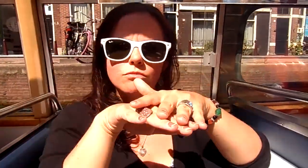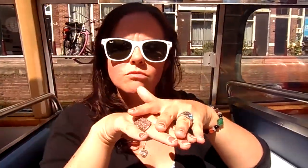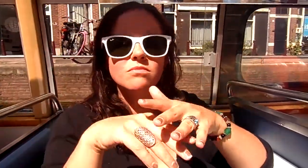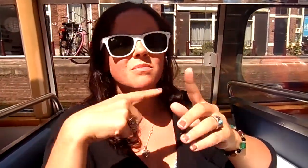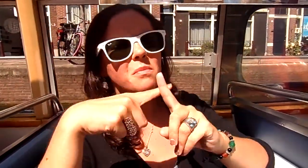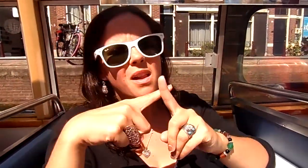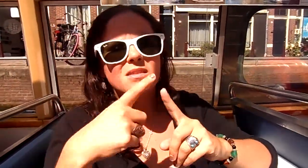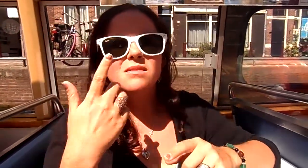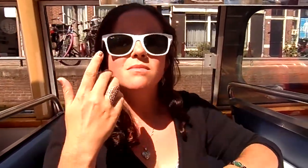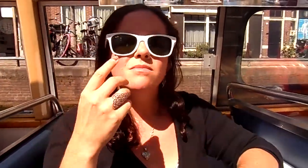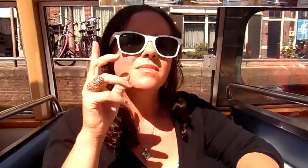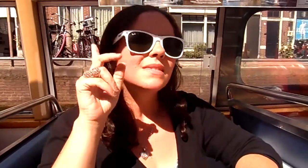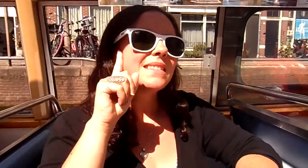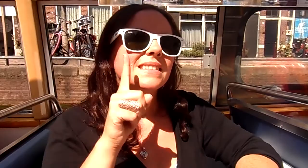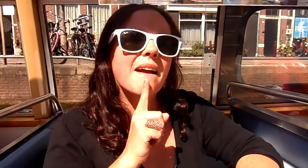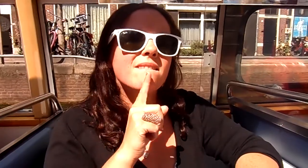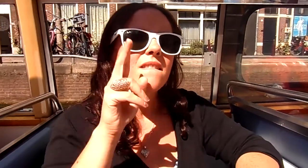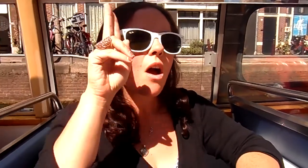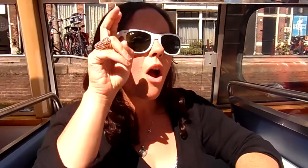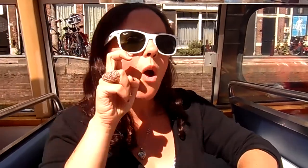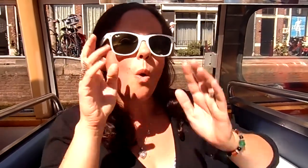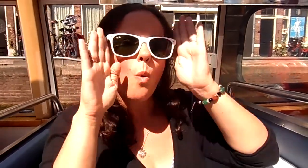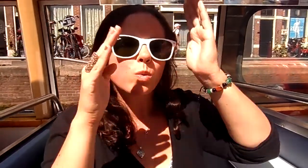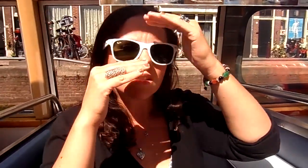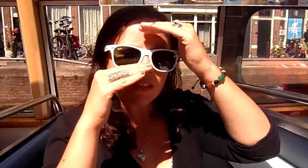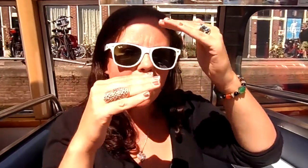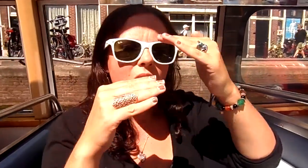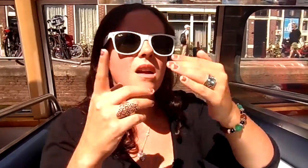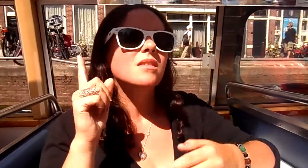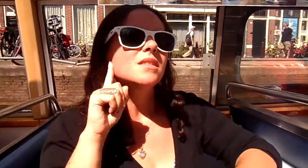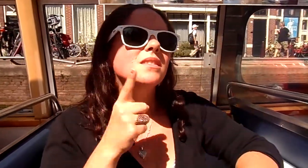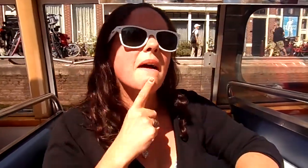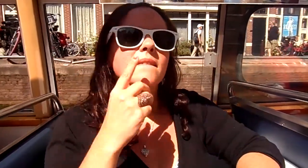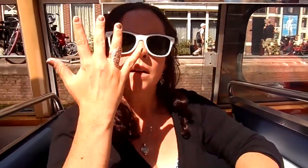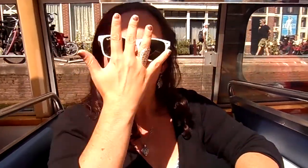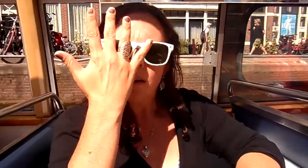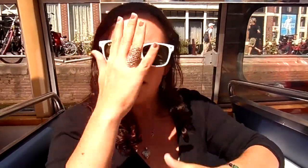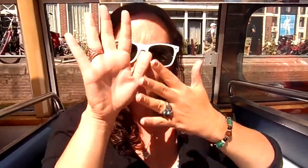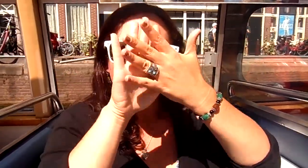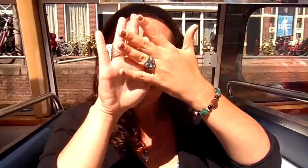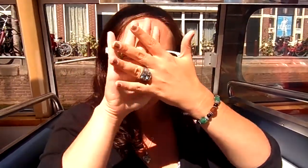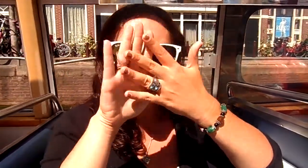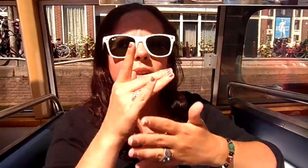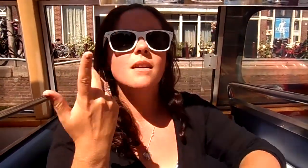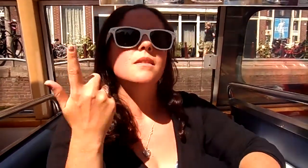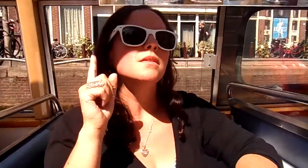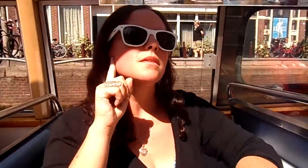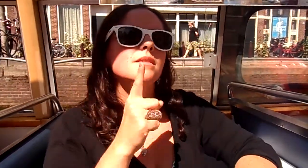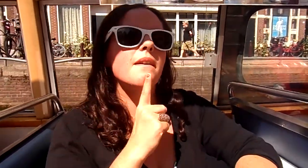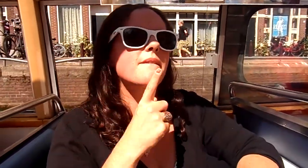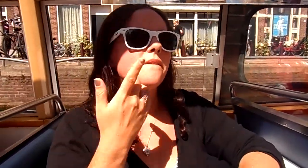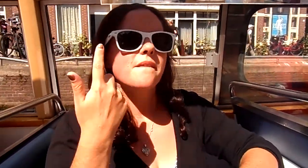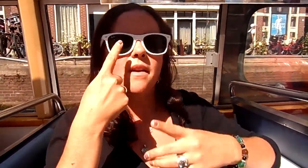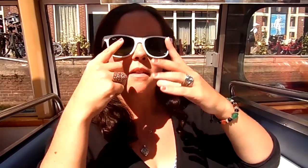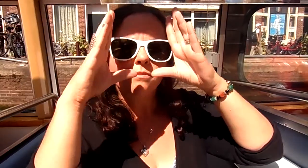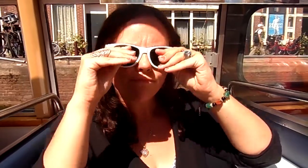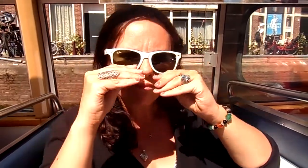in vroegere tijden de Amsterdammer brouwerijen lagen. We are now in the Brouwersgracht, or Brewers Canal, where the